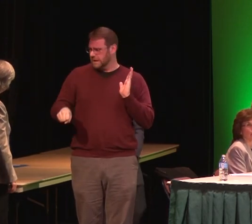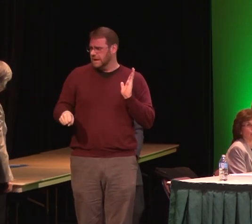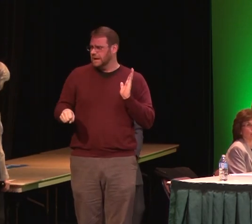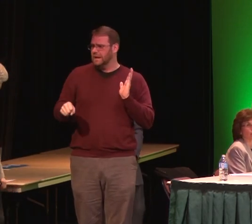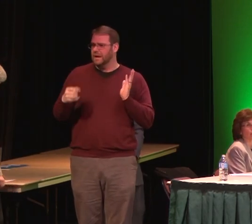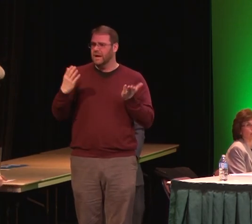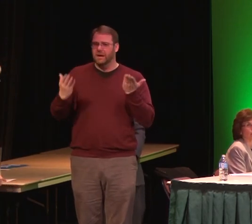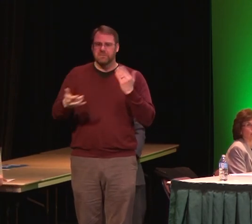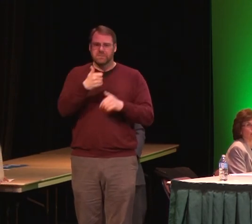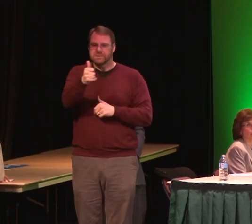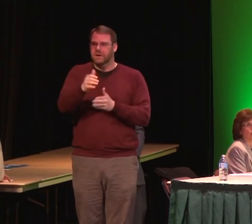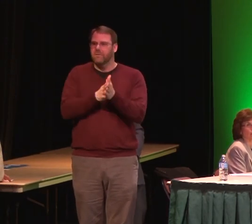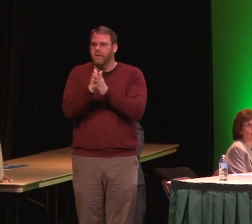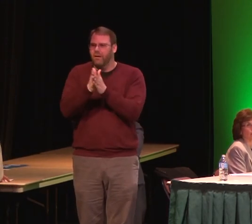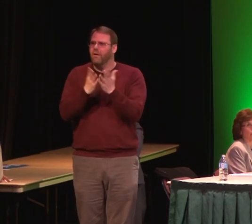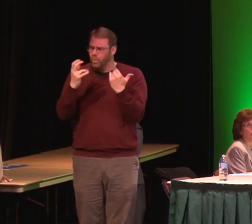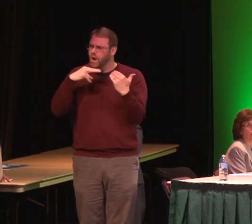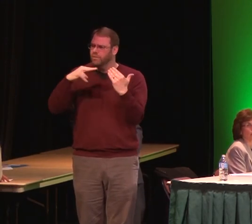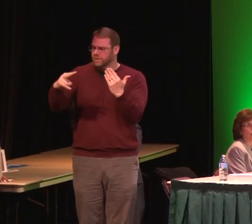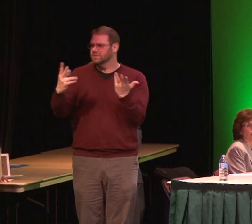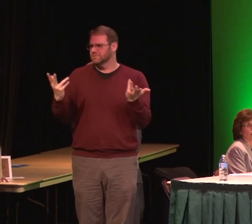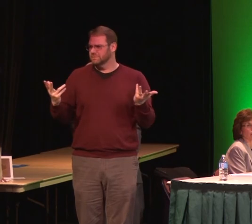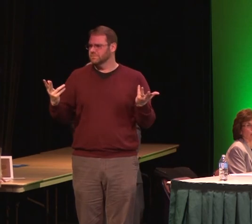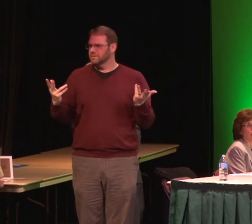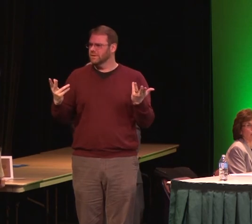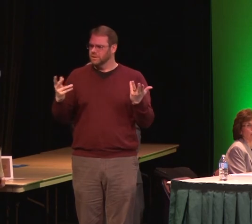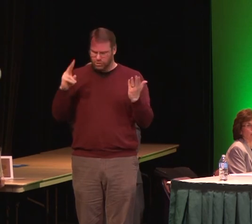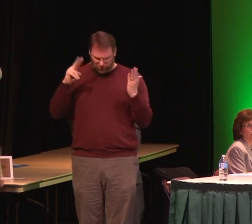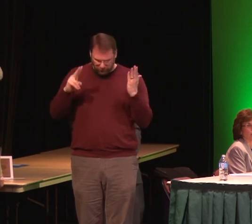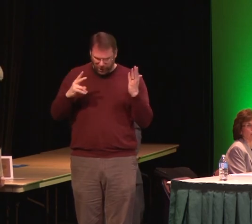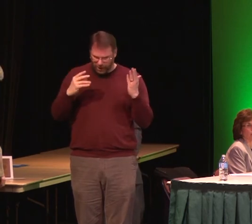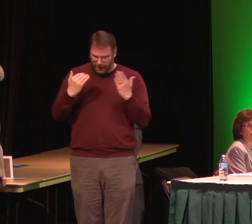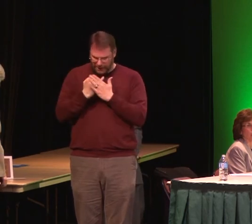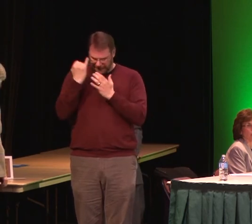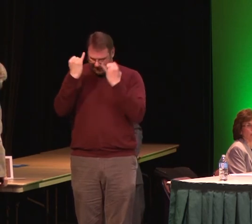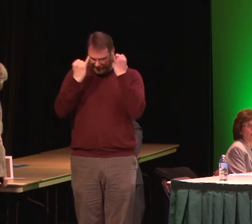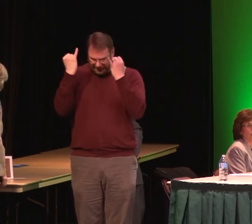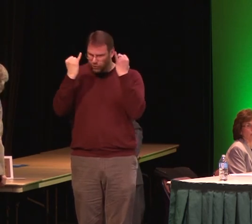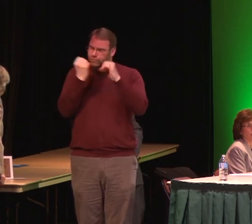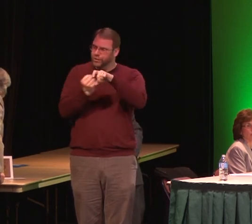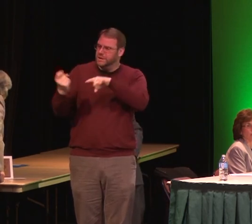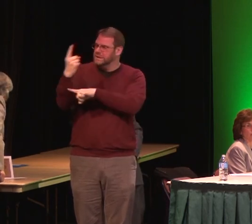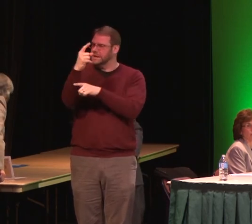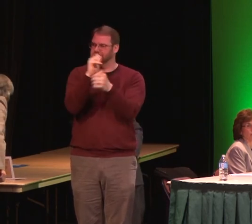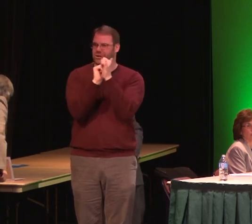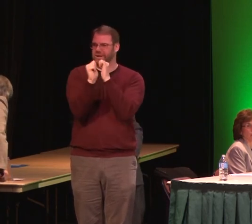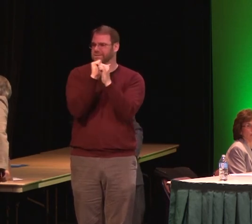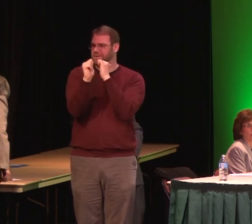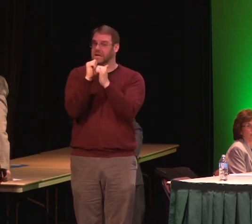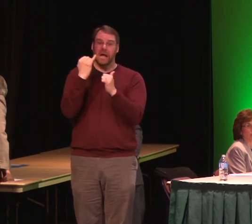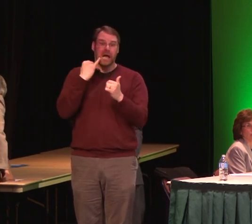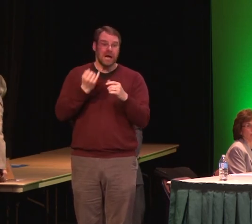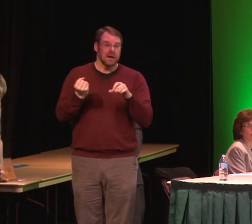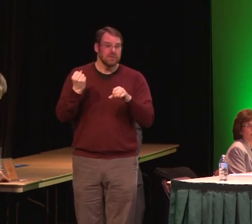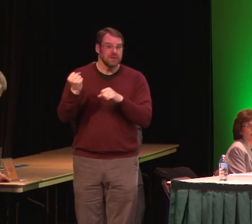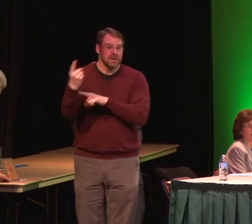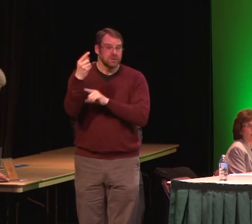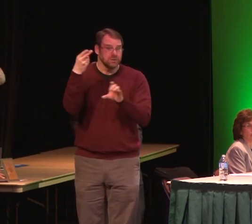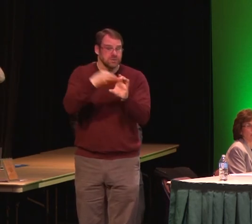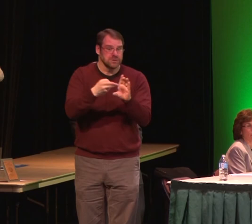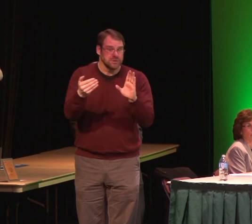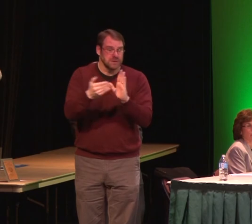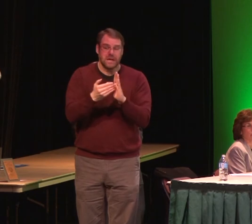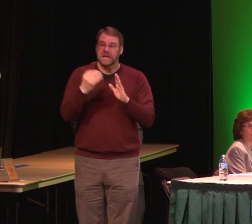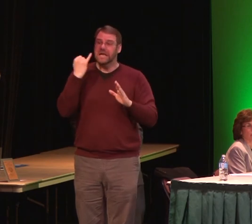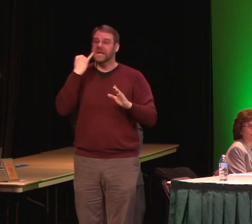you might, I'm sure, and get some new ideas for next year if you're going to be with us. Or if